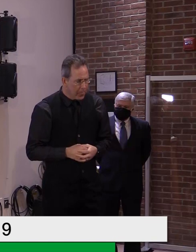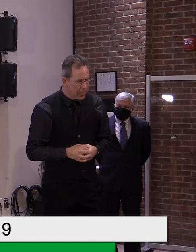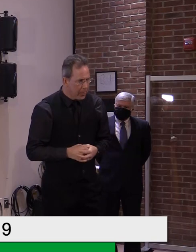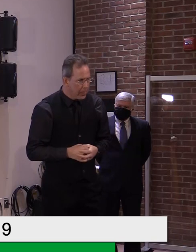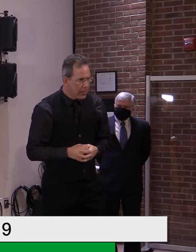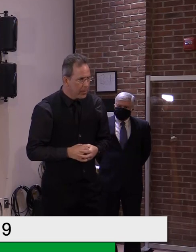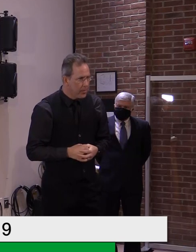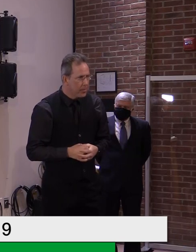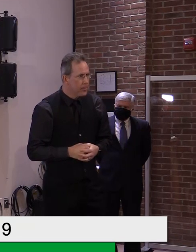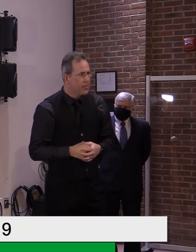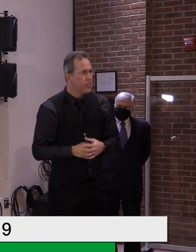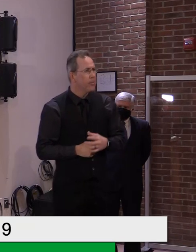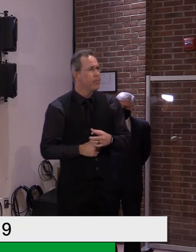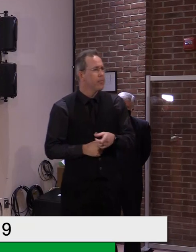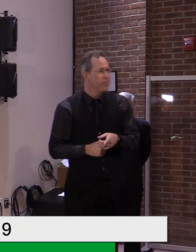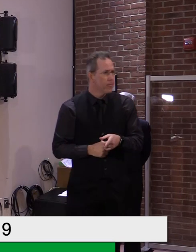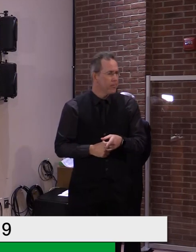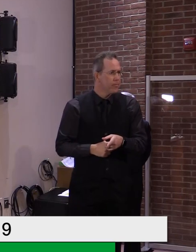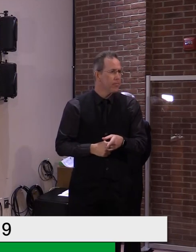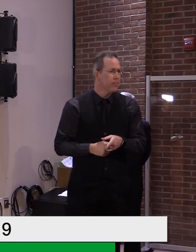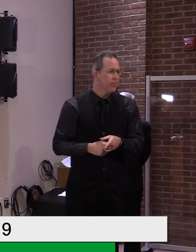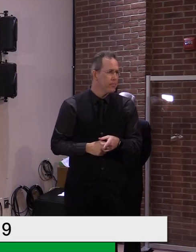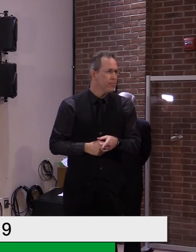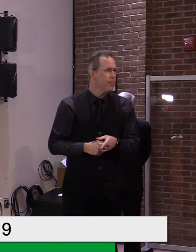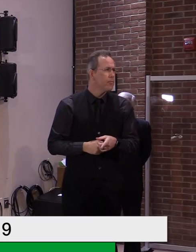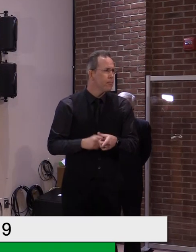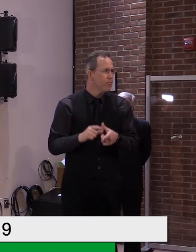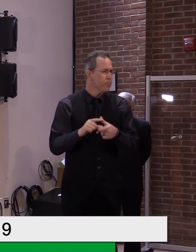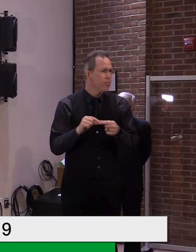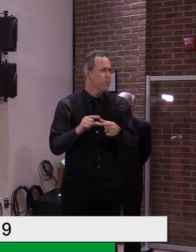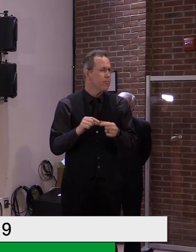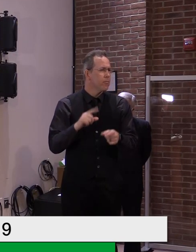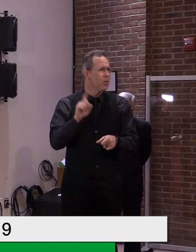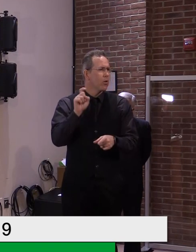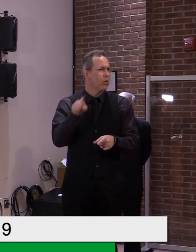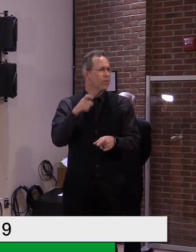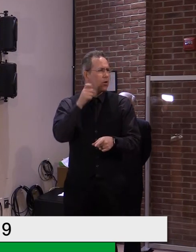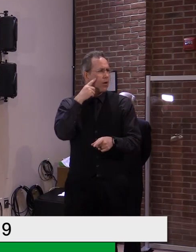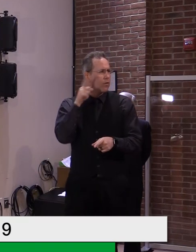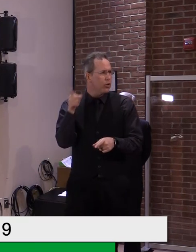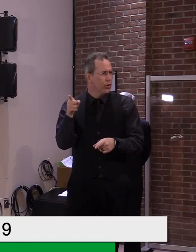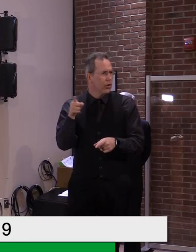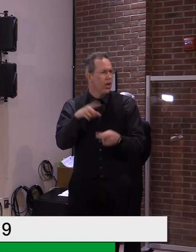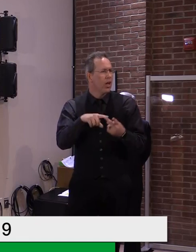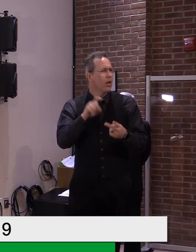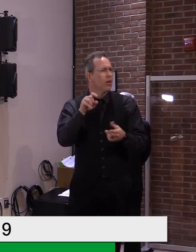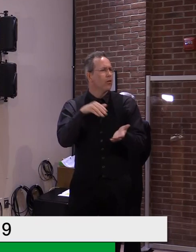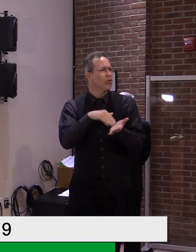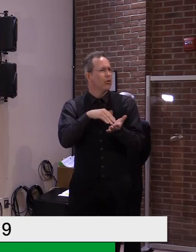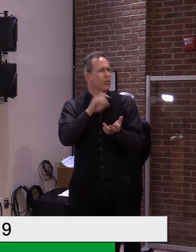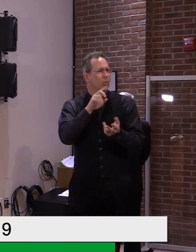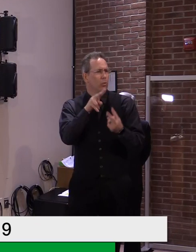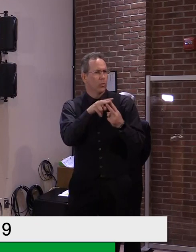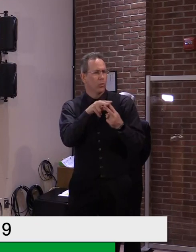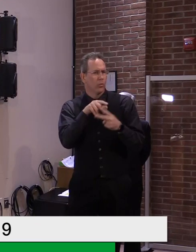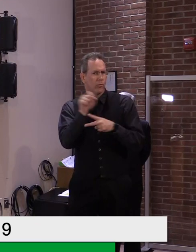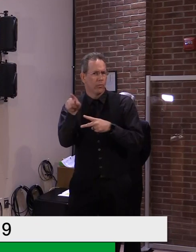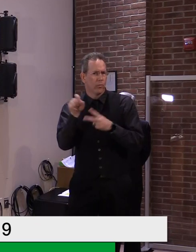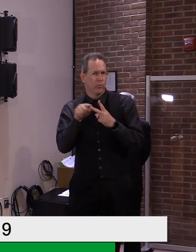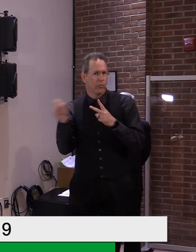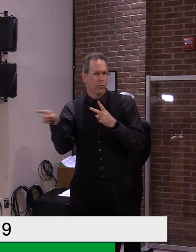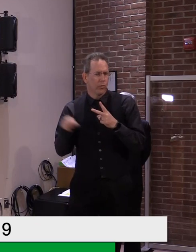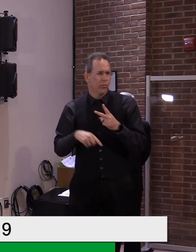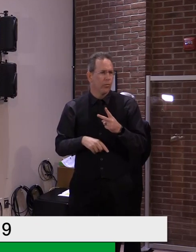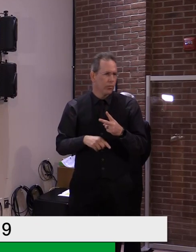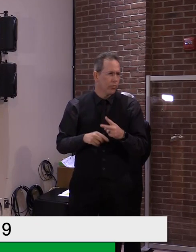Hi, this is a question for Governor Scott and Dr. Levine. I'm kind of building off of something you mentioned earlier, Dr. Levine, which is